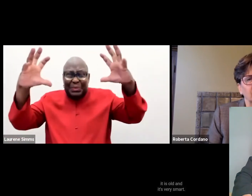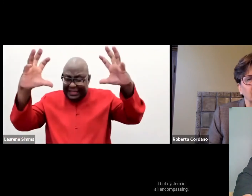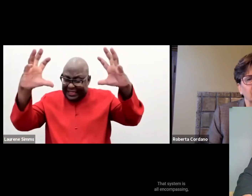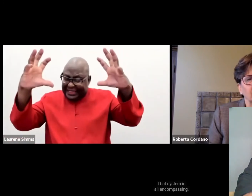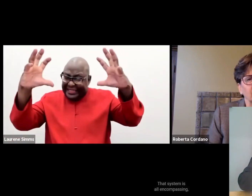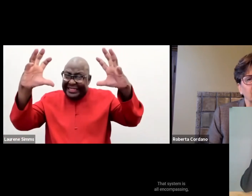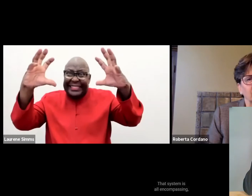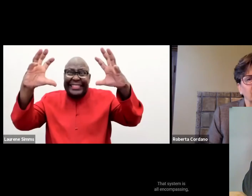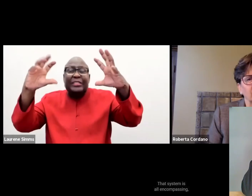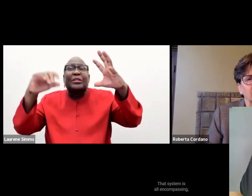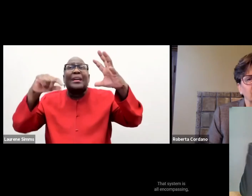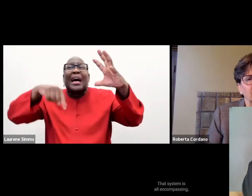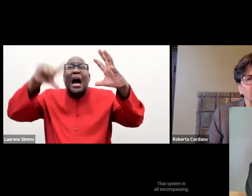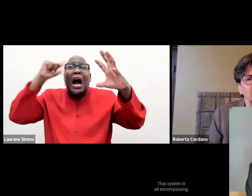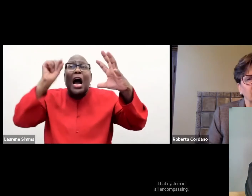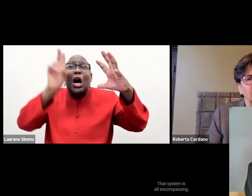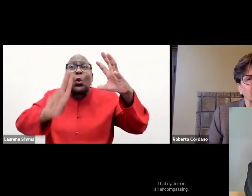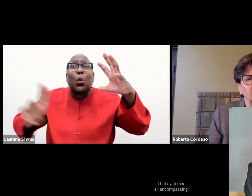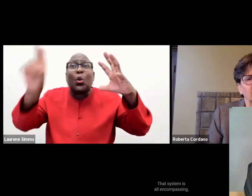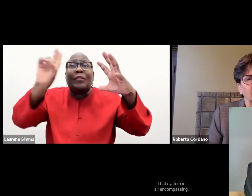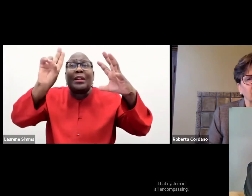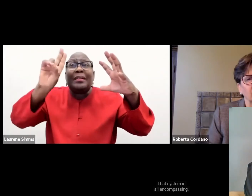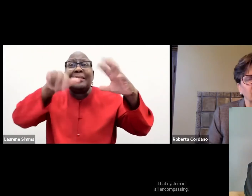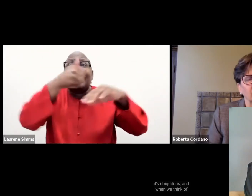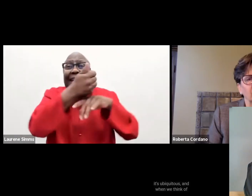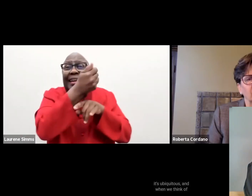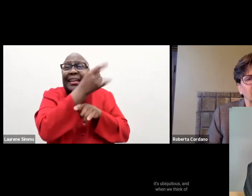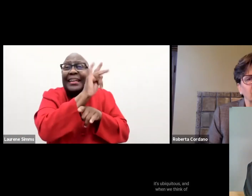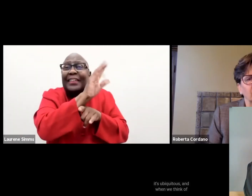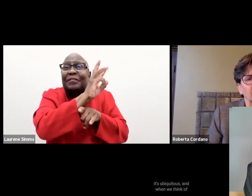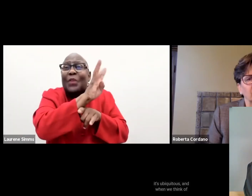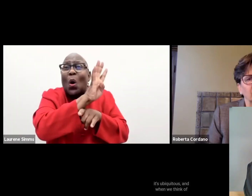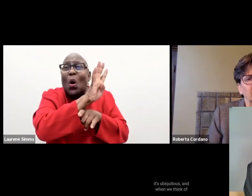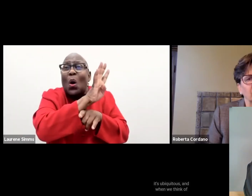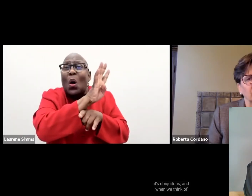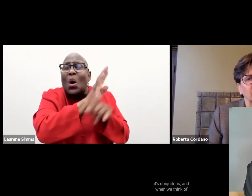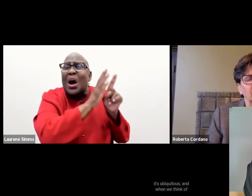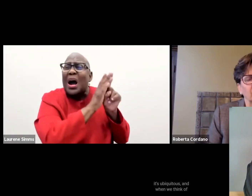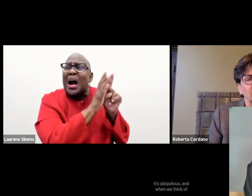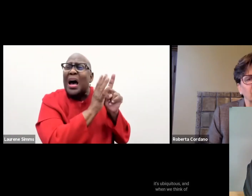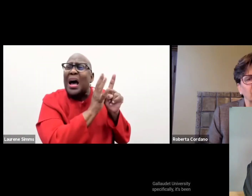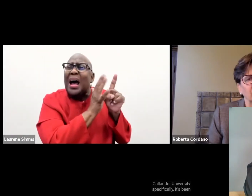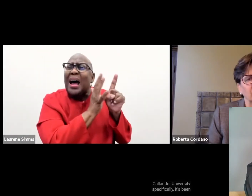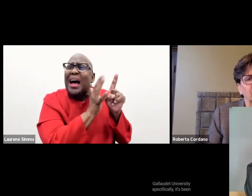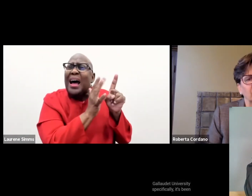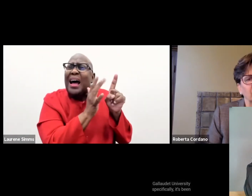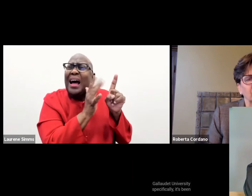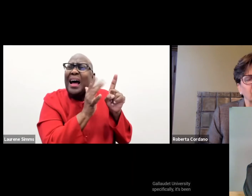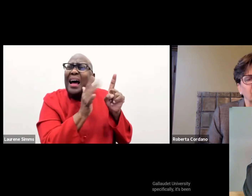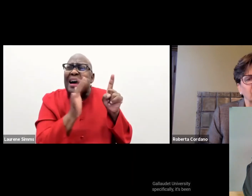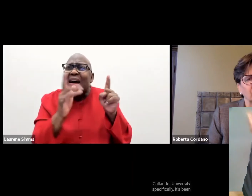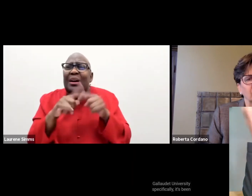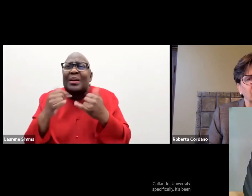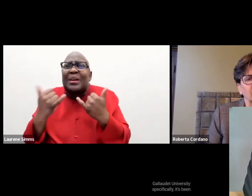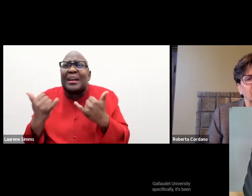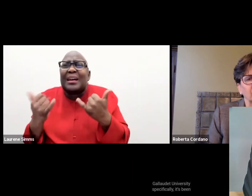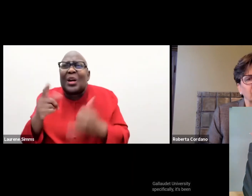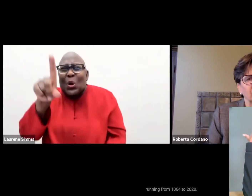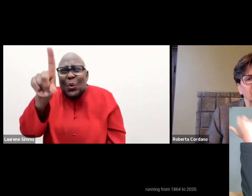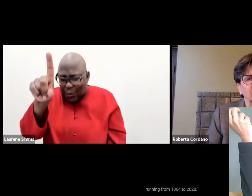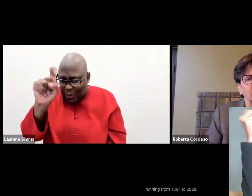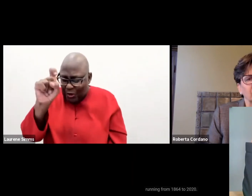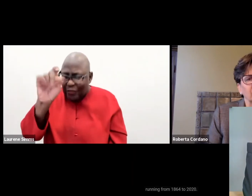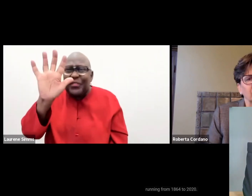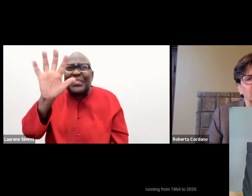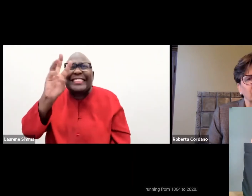and it's very smart. This gigantic system, and within the Gallaudet University, from